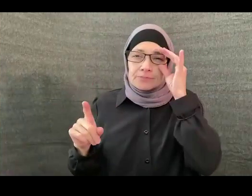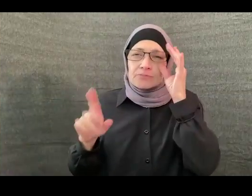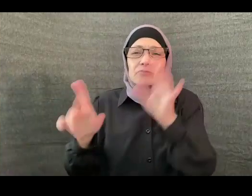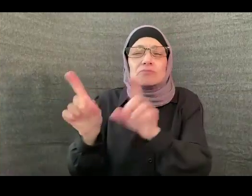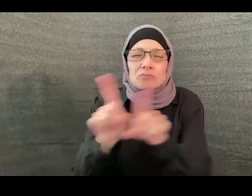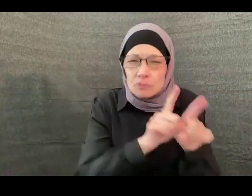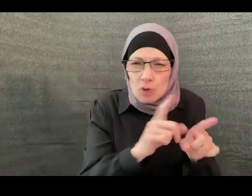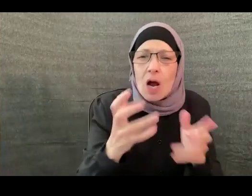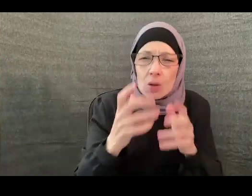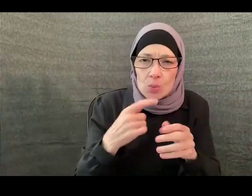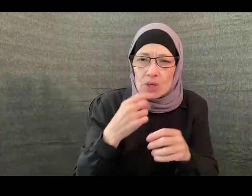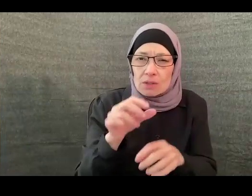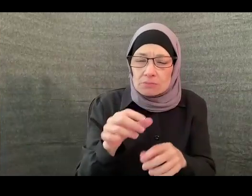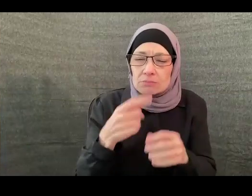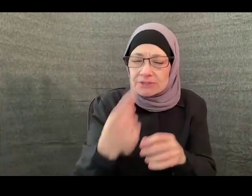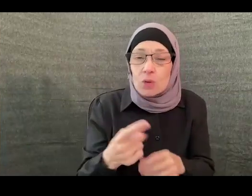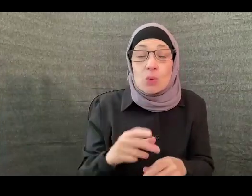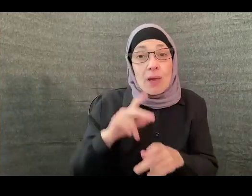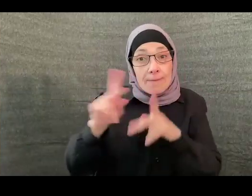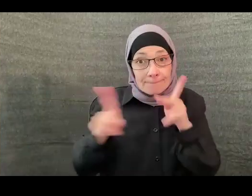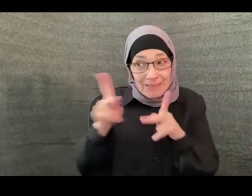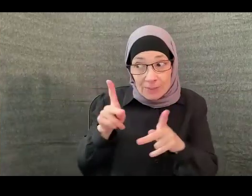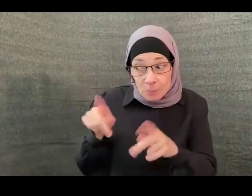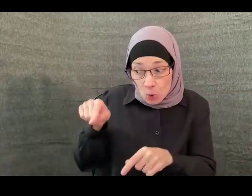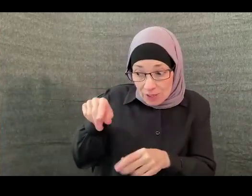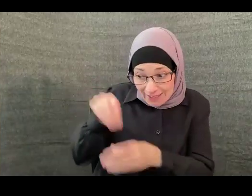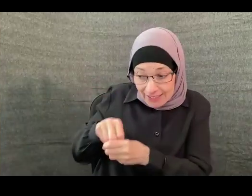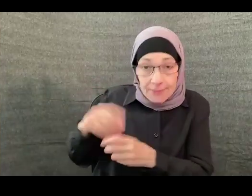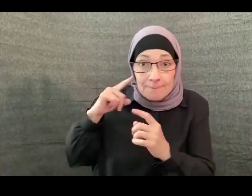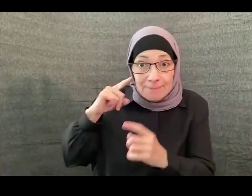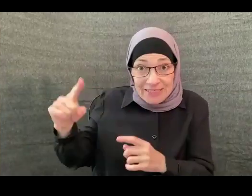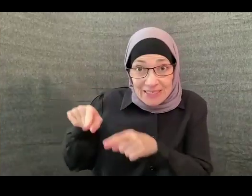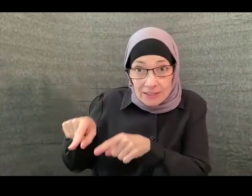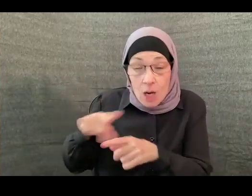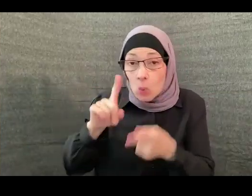people of Medina as those who settled in Medina before them,